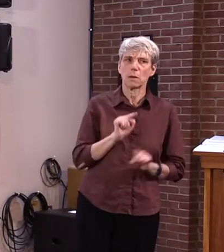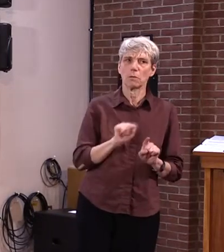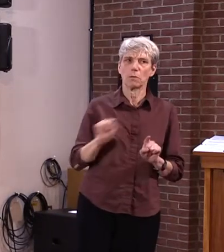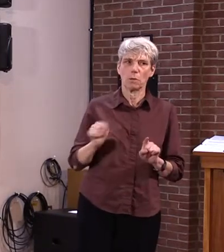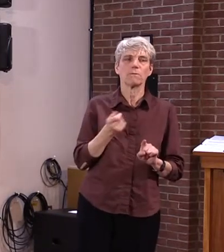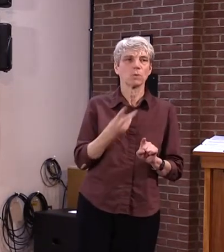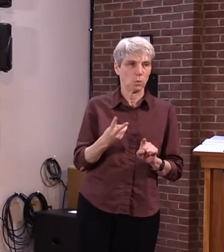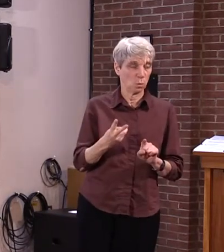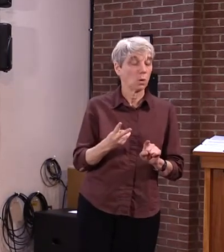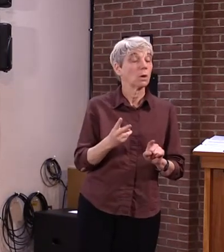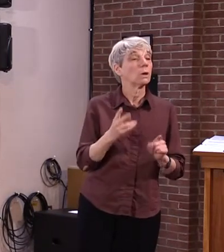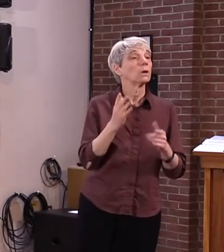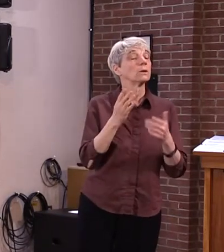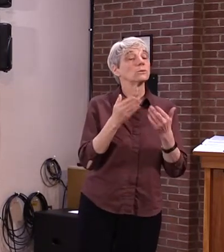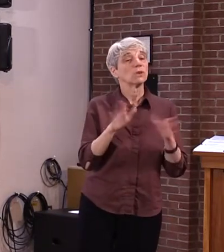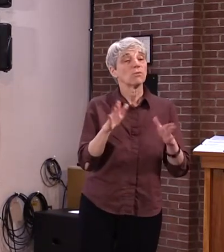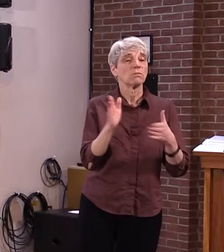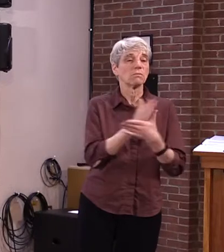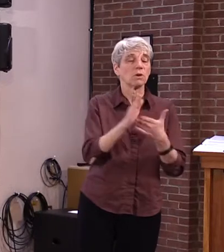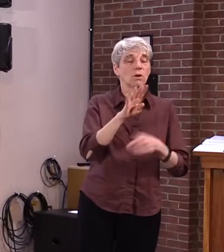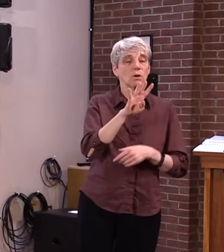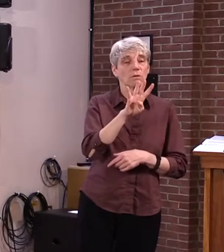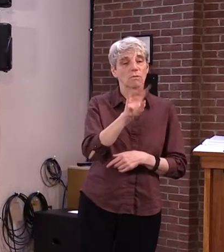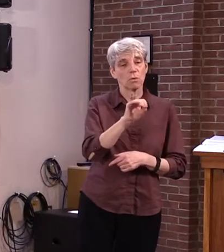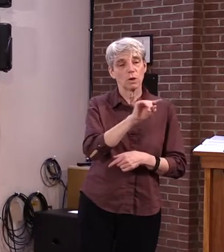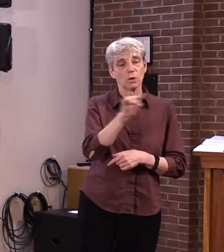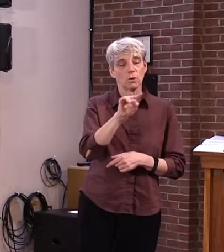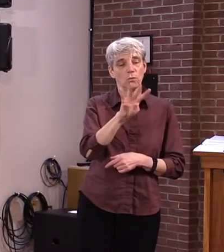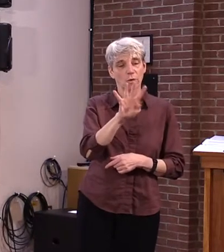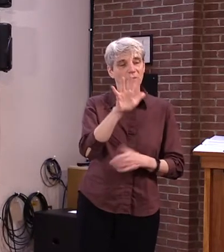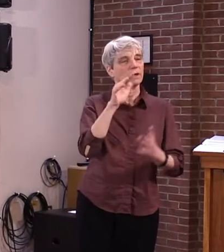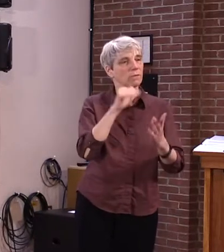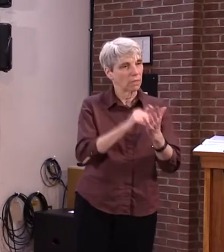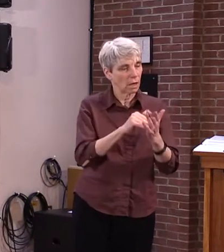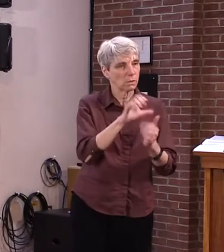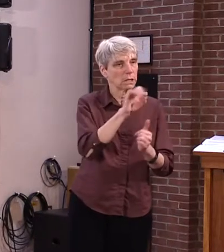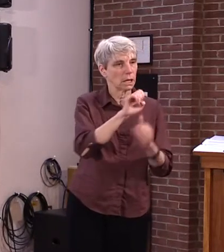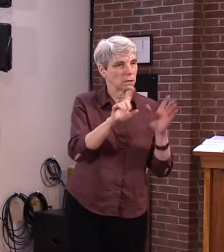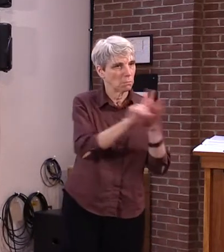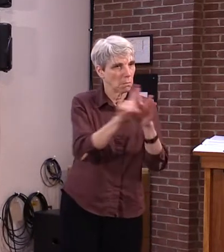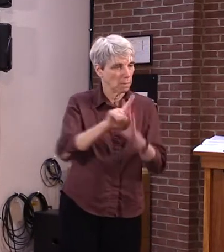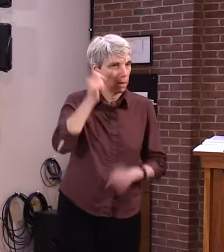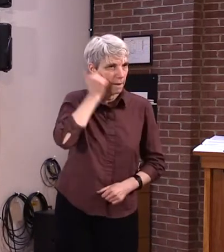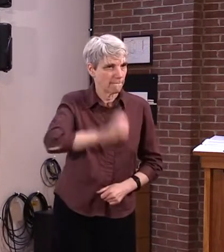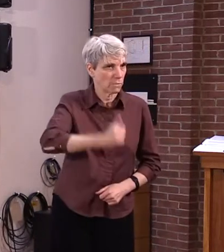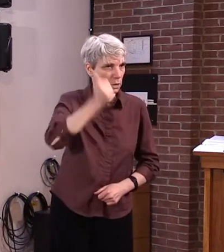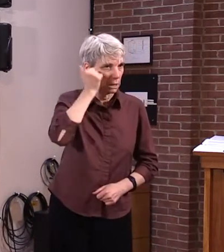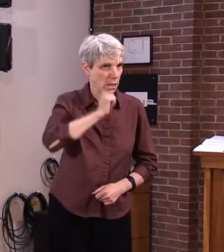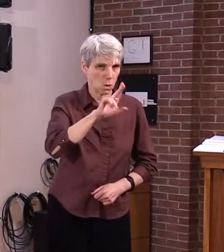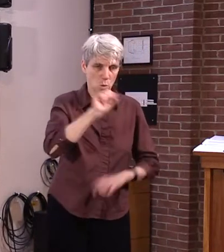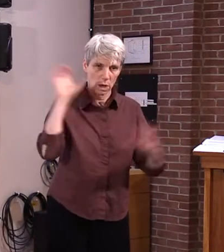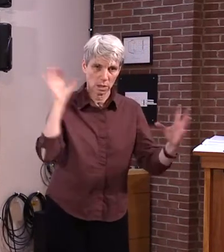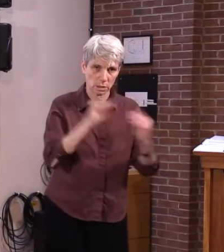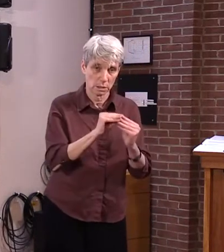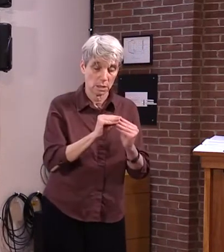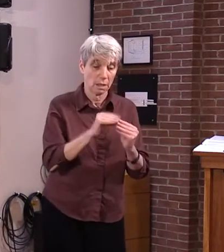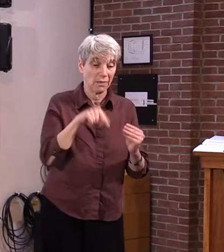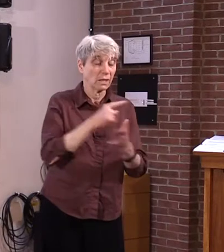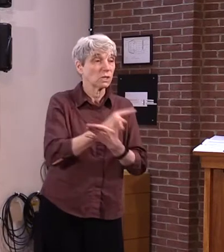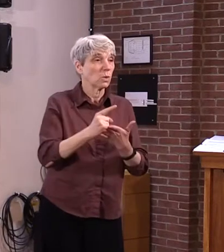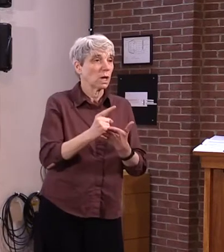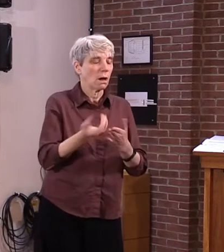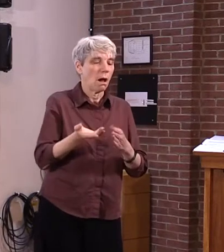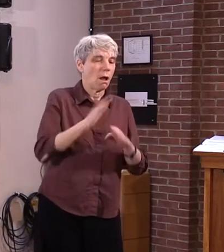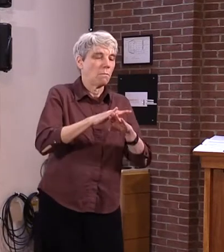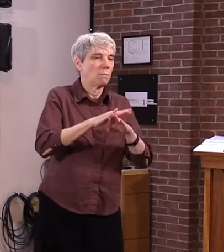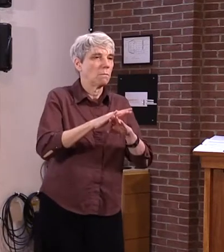States continues to trend between 40,000 and 45,000 cases a day. This week, we're up 6% compared